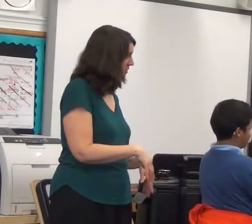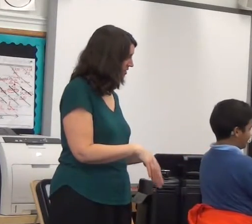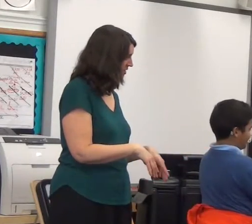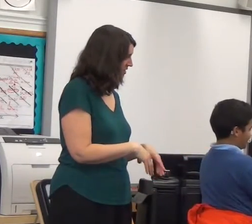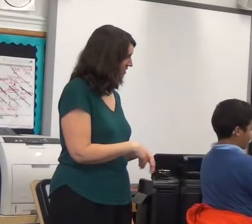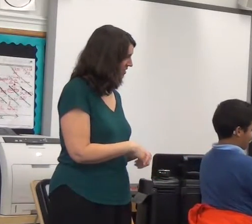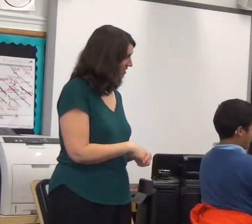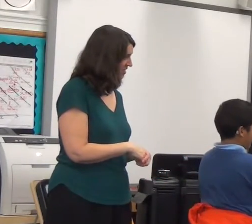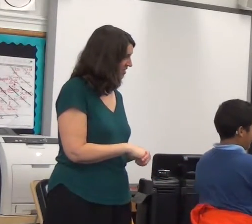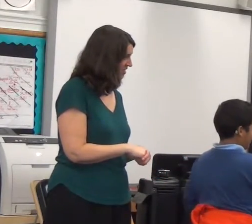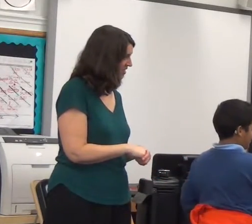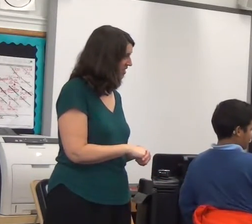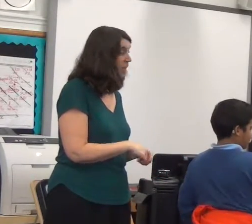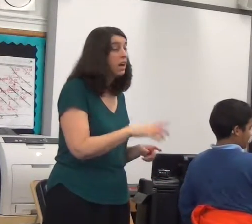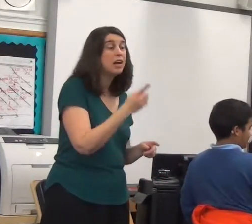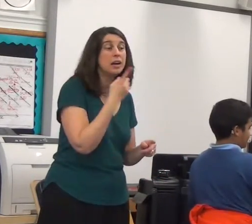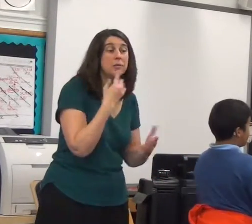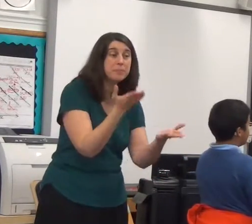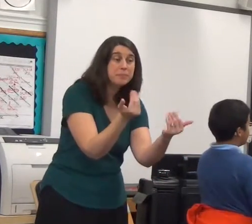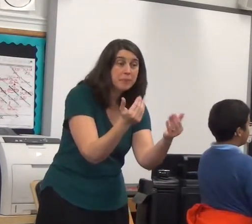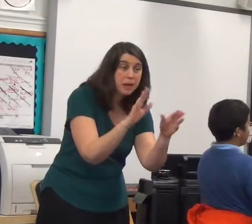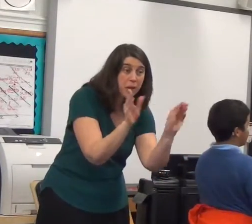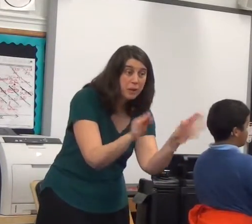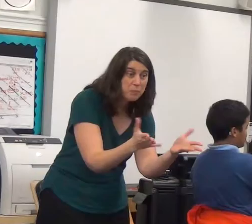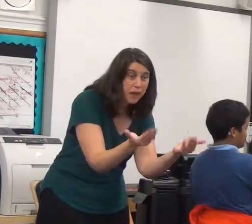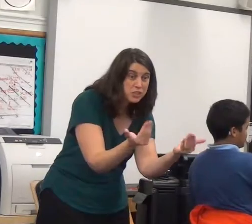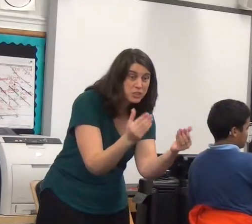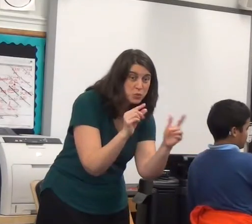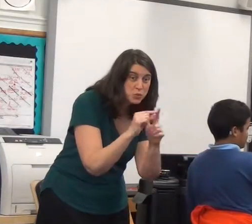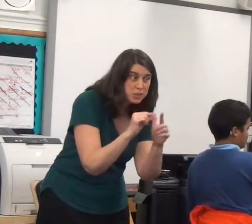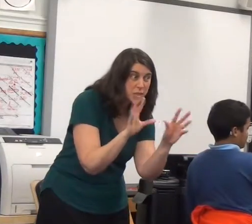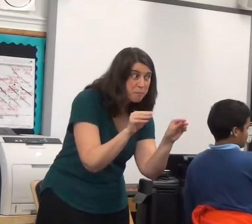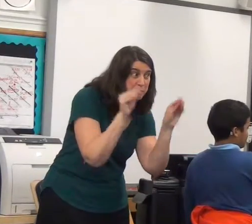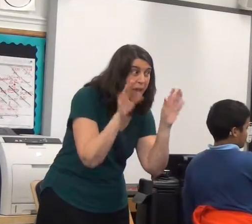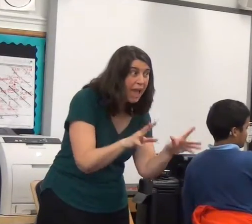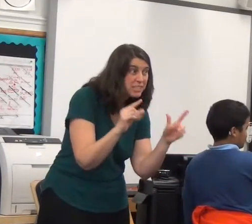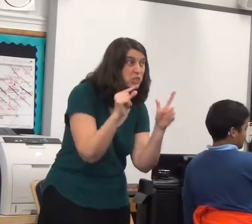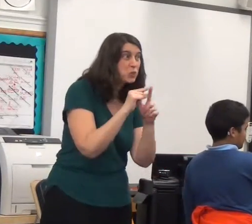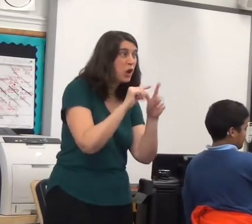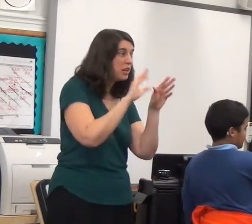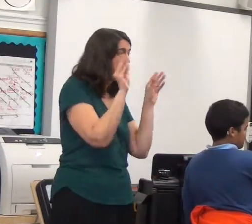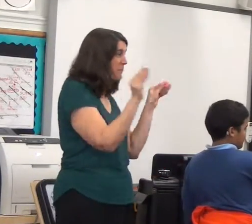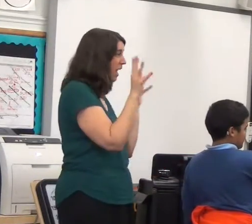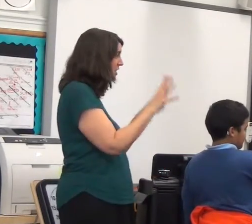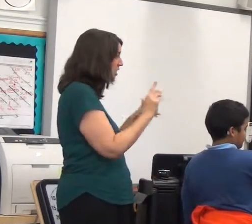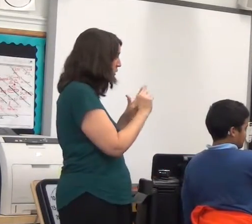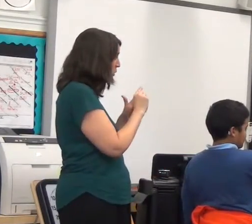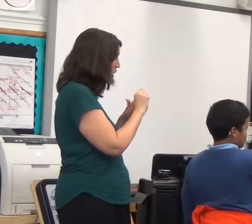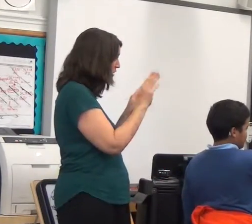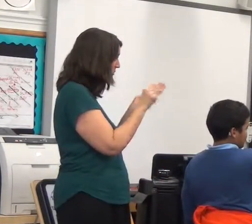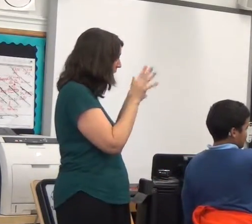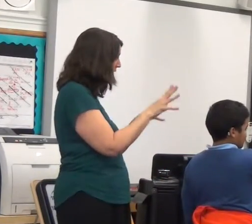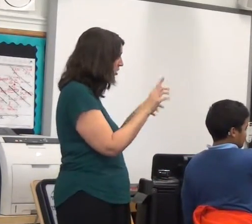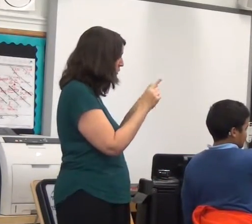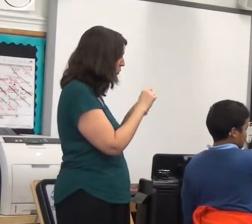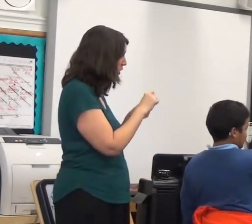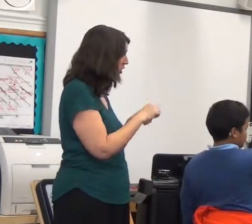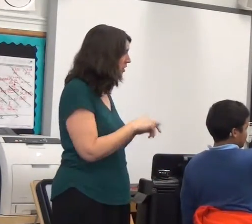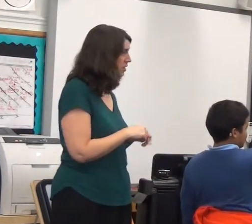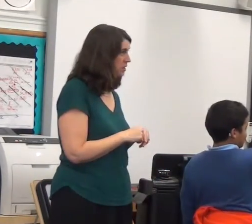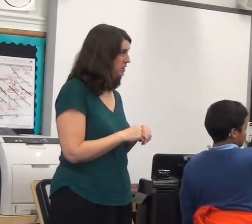wave all the wands. Oh yeah, the magic words. Untie it. Watch close.